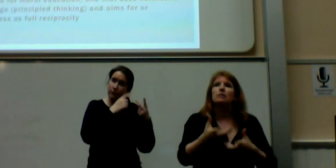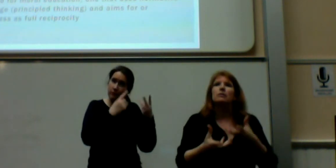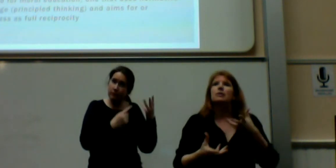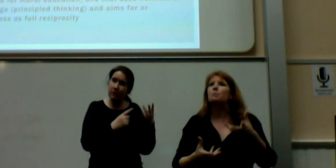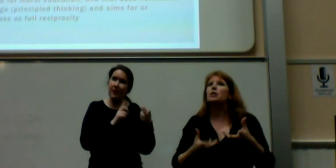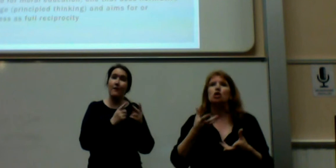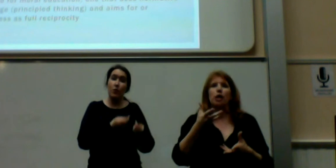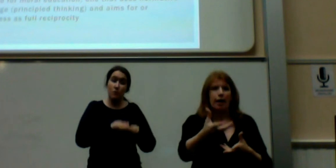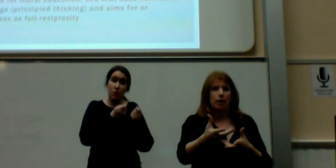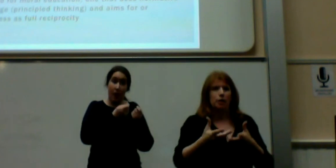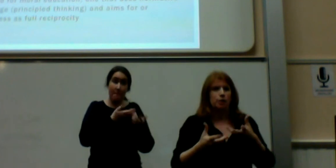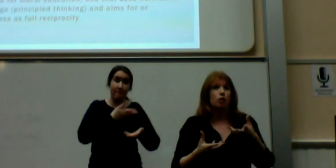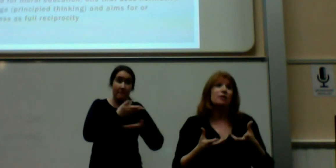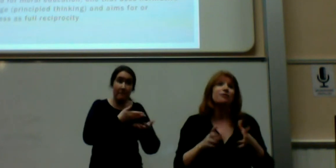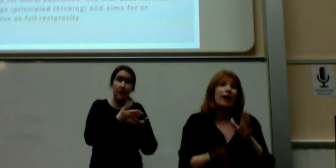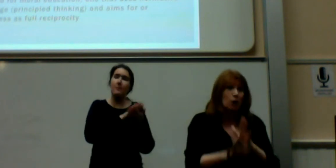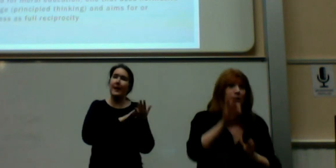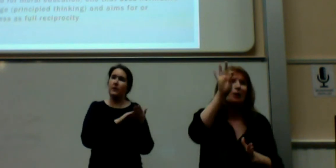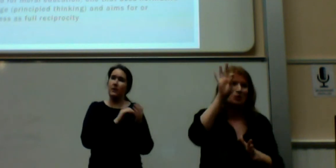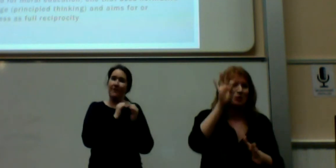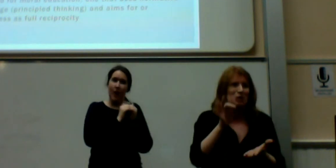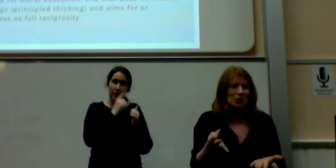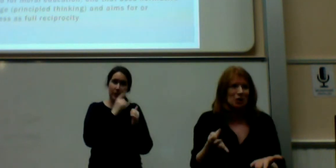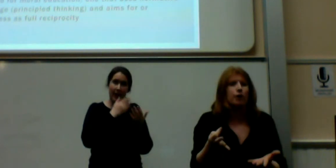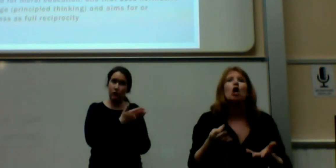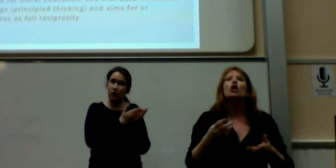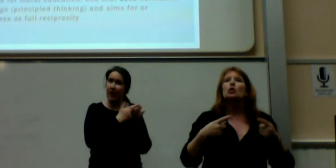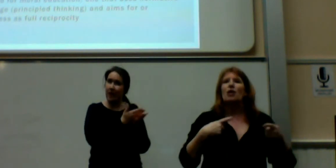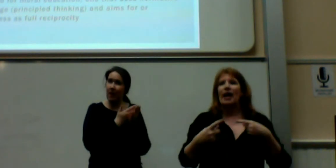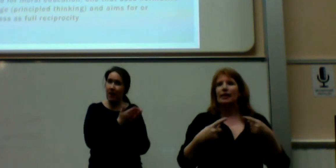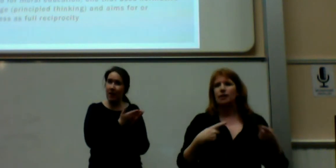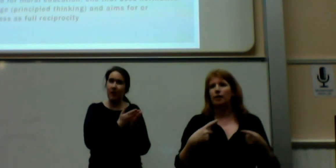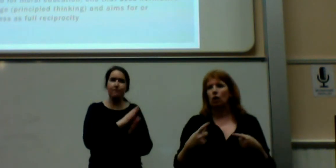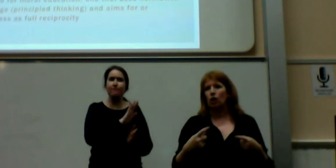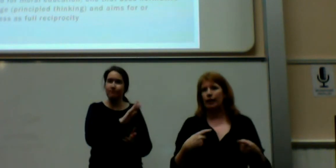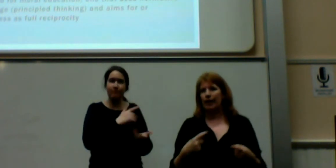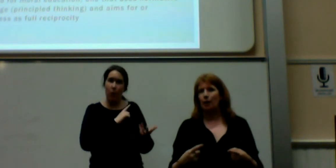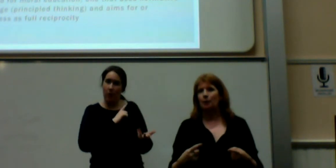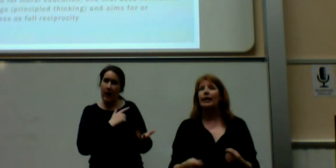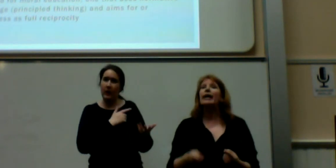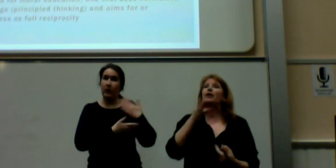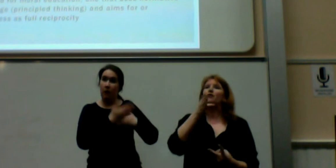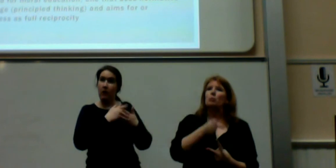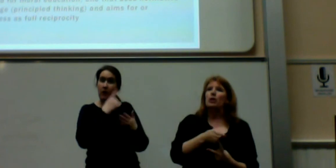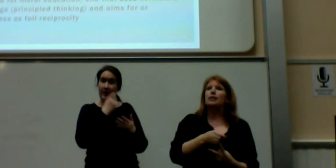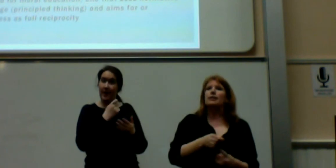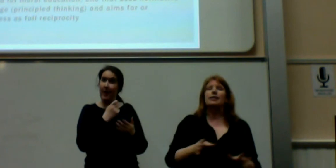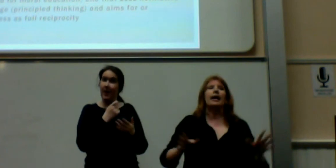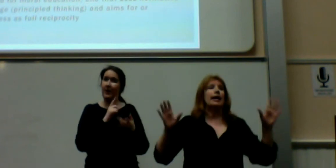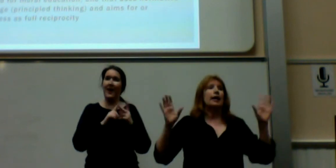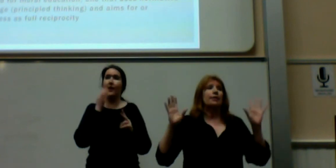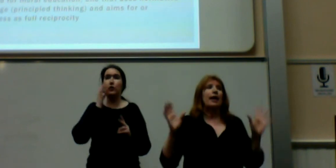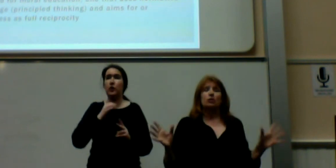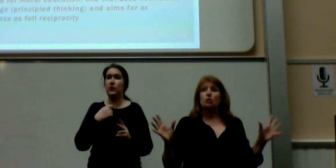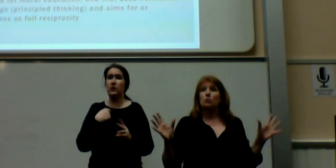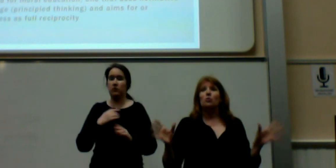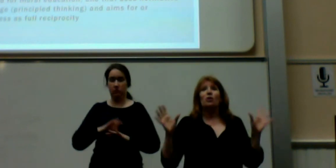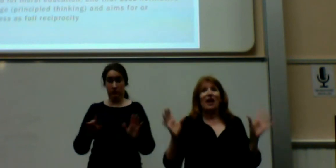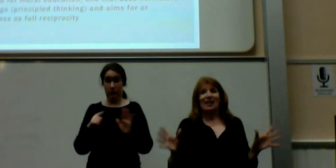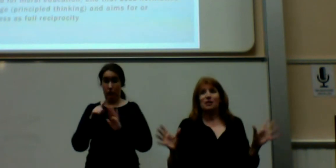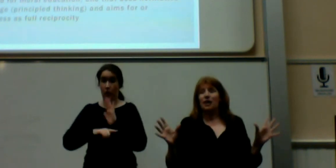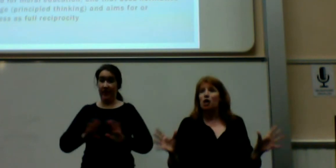for ideals to be shared or to be found out to be shared so that that dialogue can happen. If you merely say,